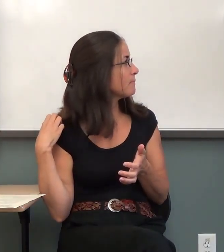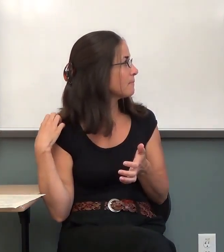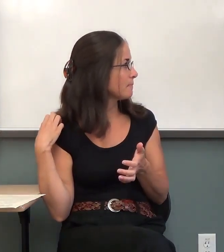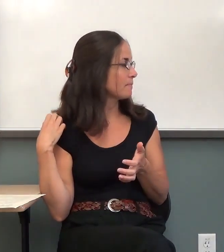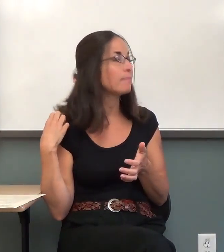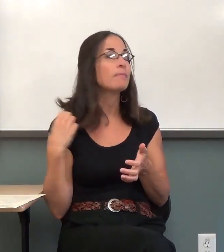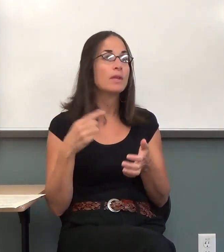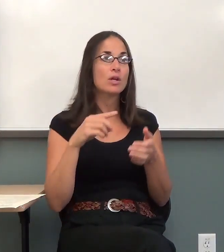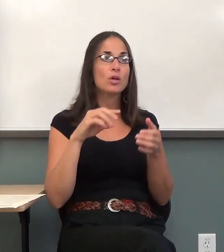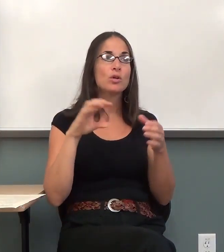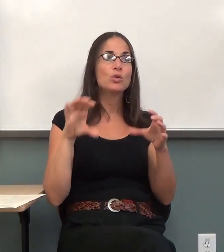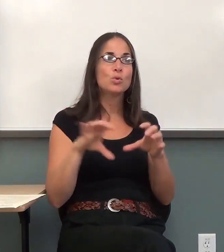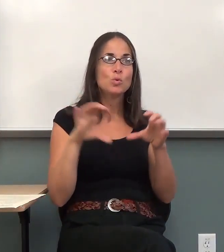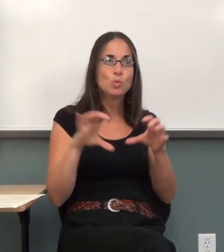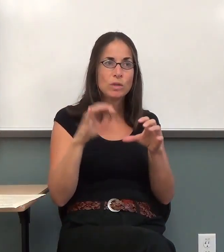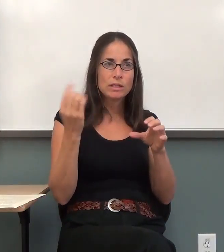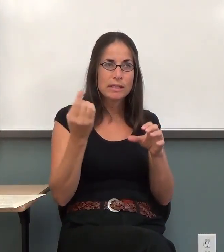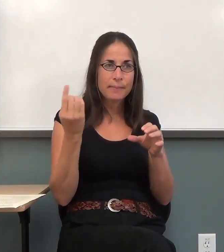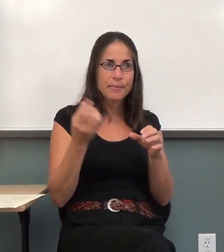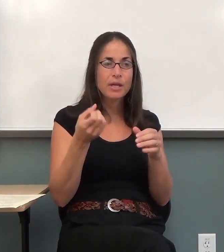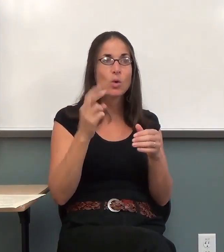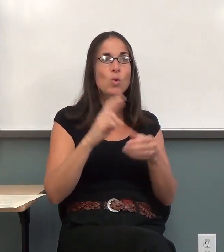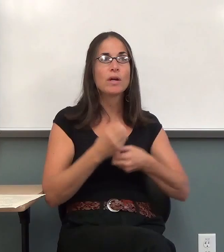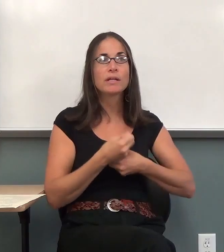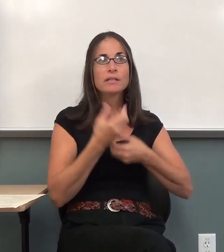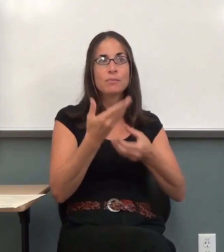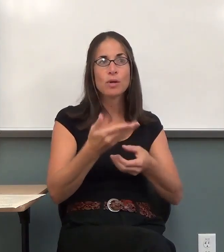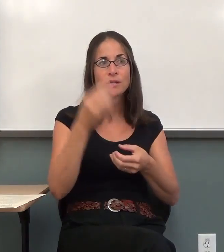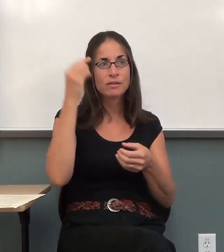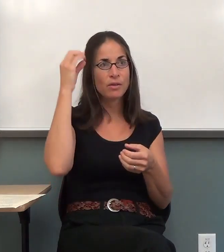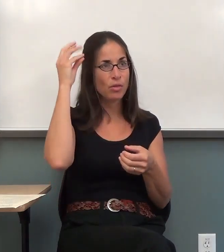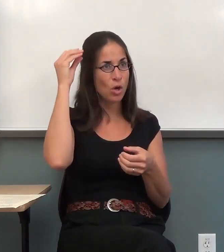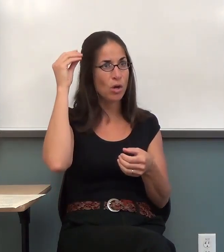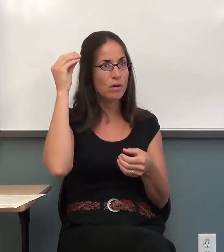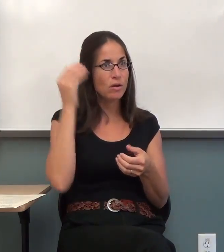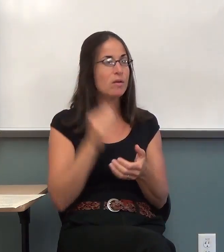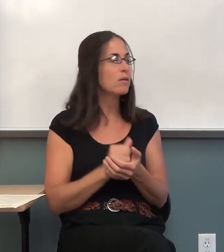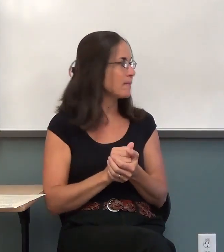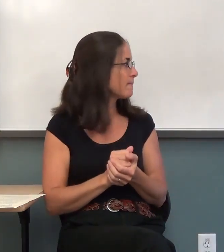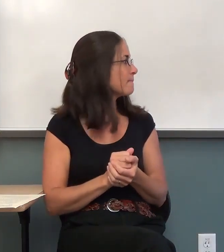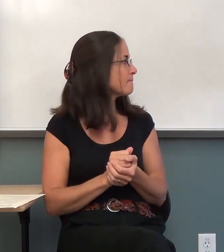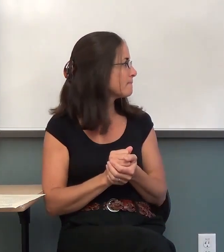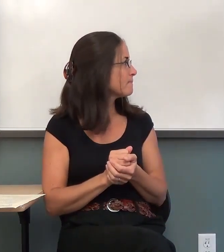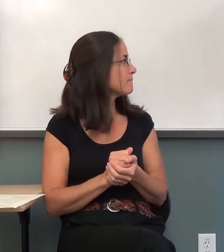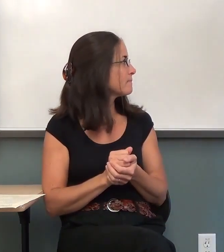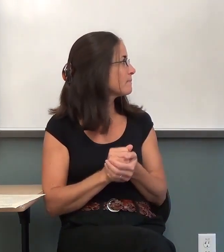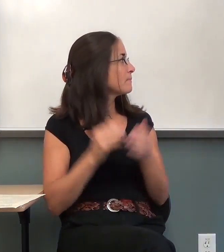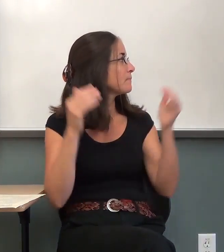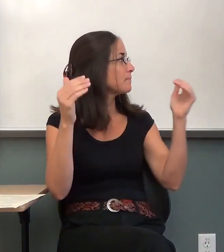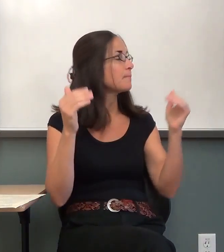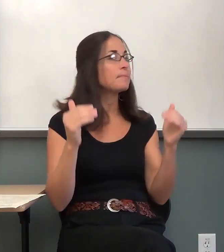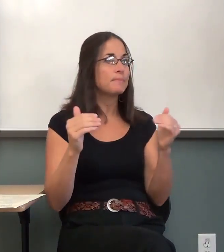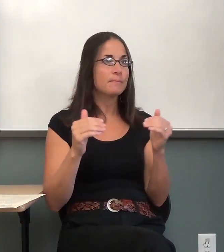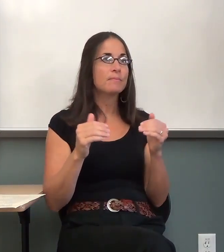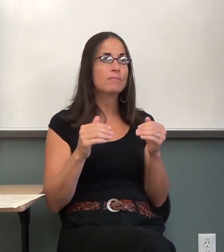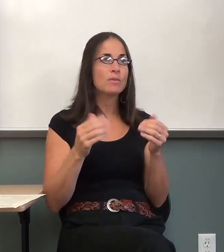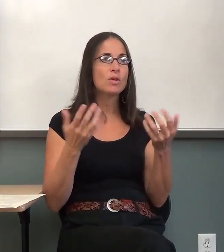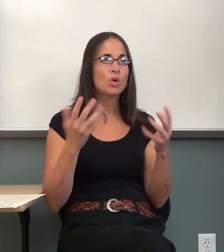action or that expresses the thought. So, and then we talked about parts of speech.